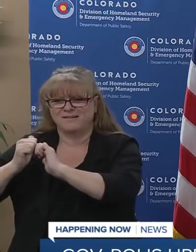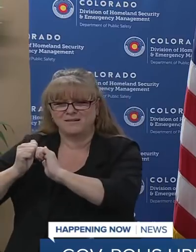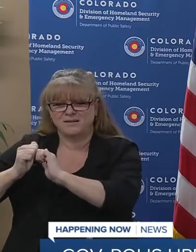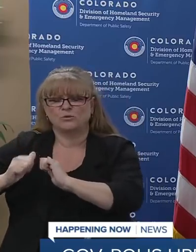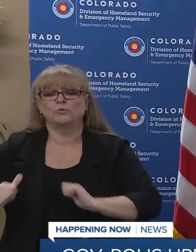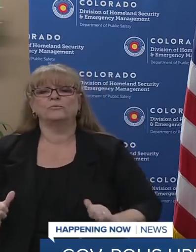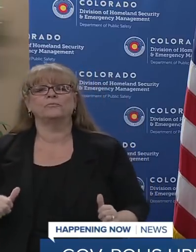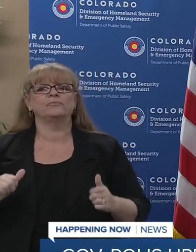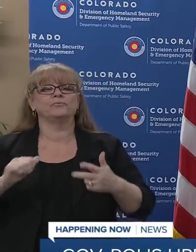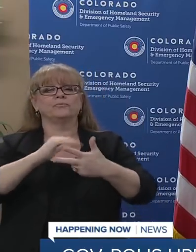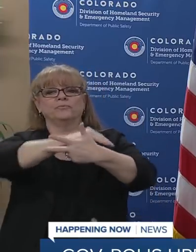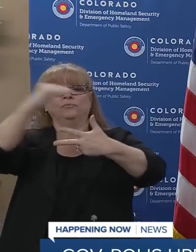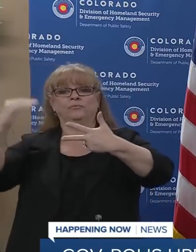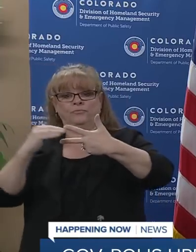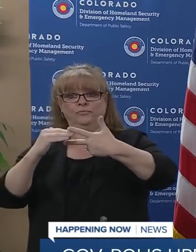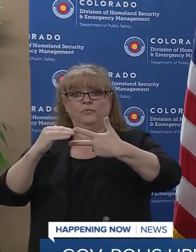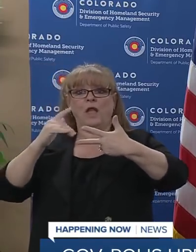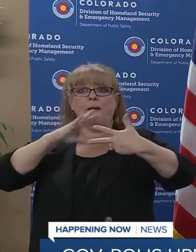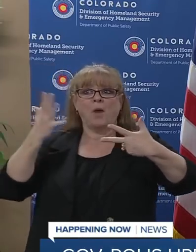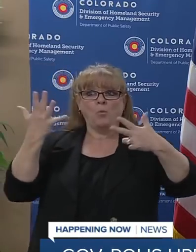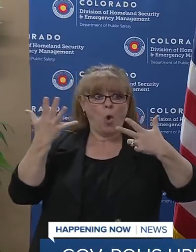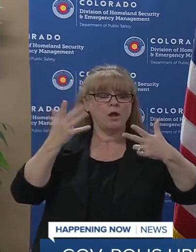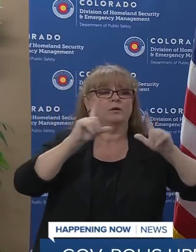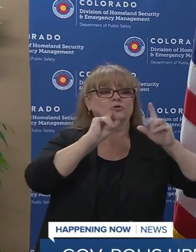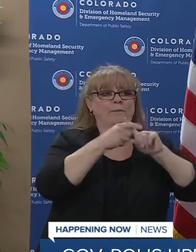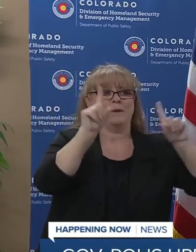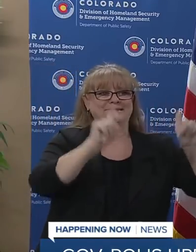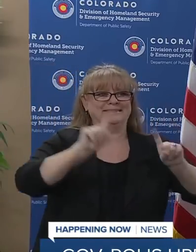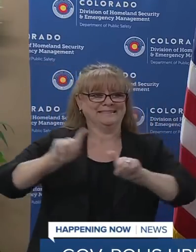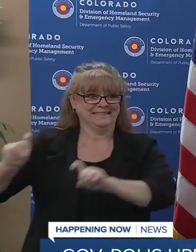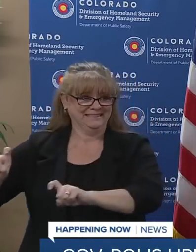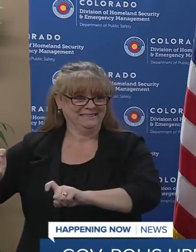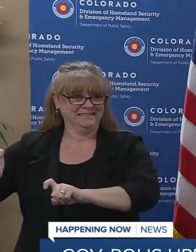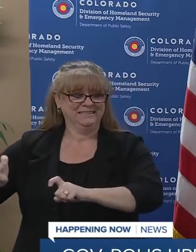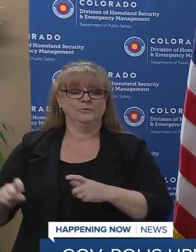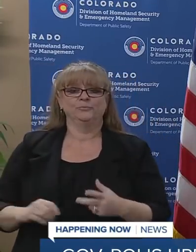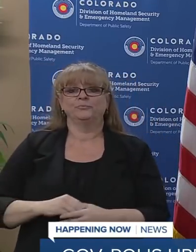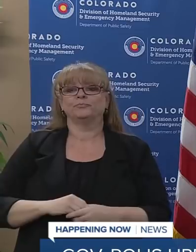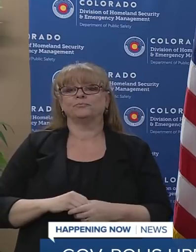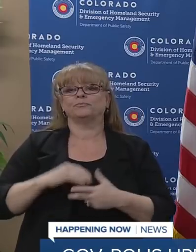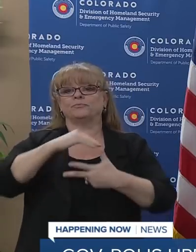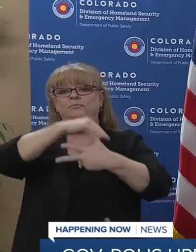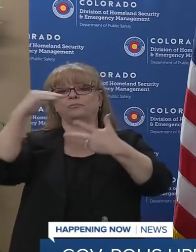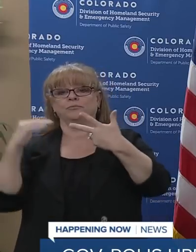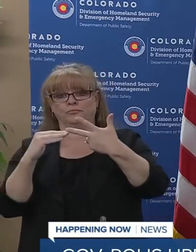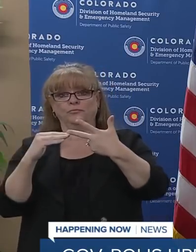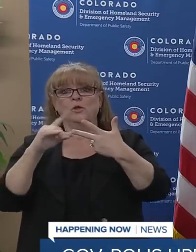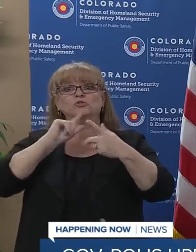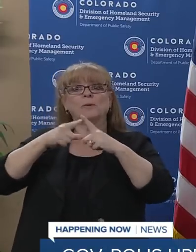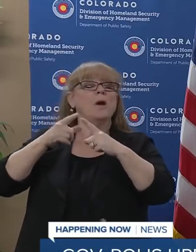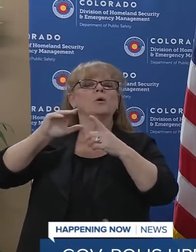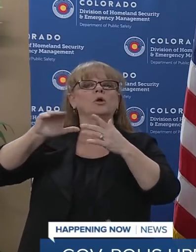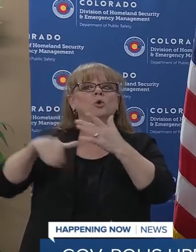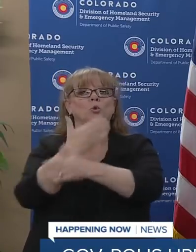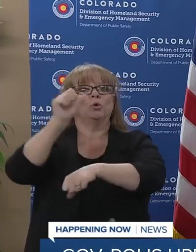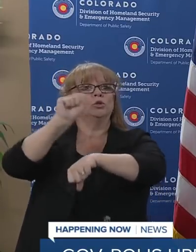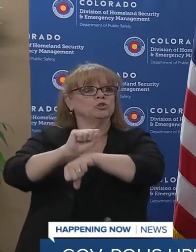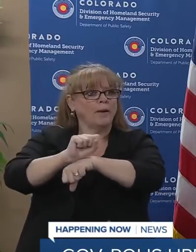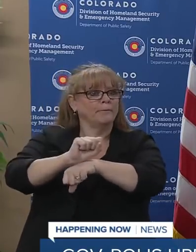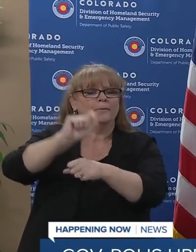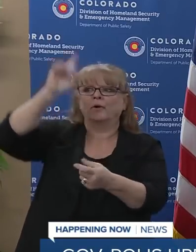And third, some of the new efforts that are going on that are encouraging to both stop the spread as well as help make life a little bit easier for